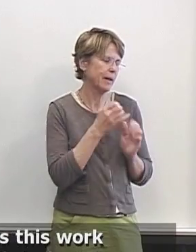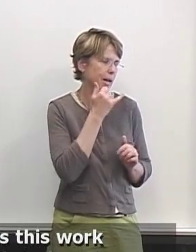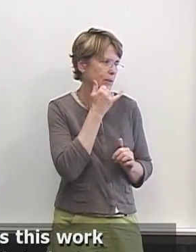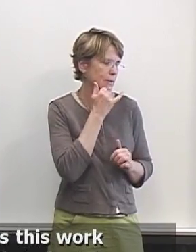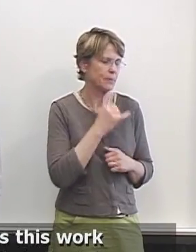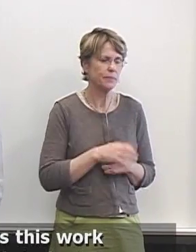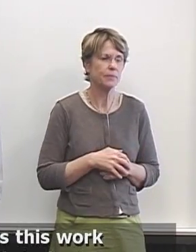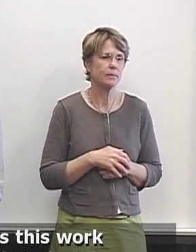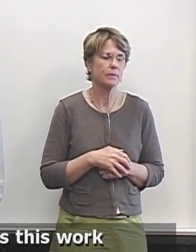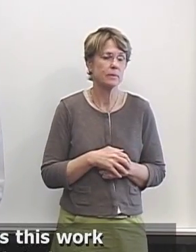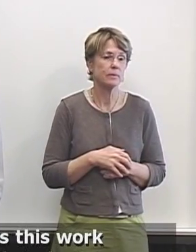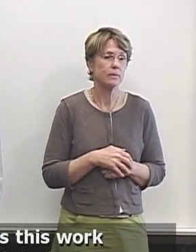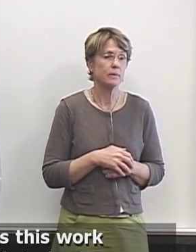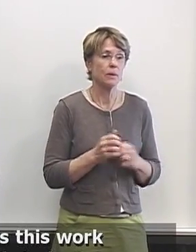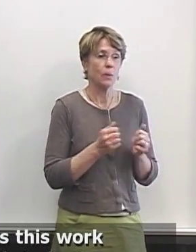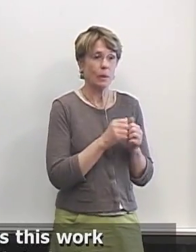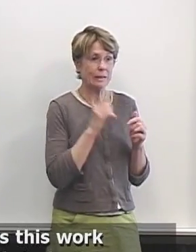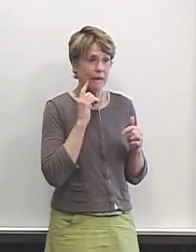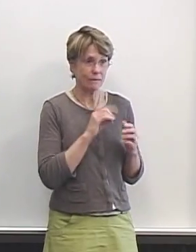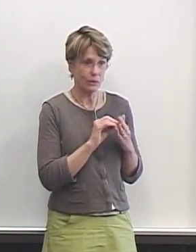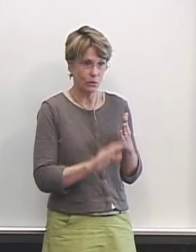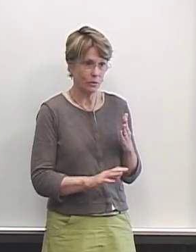How does this work with deaf students?